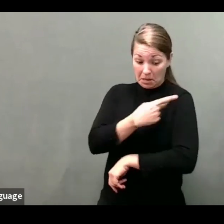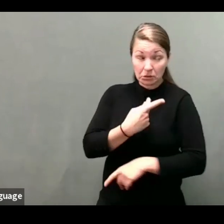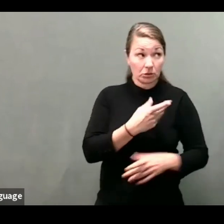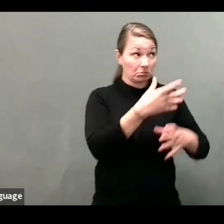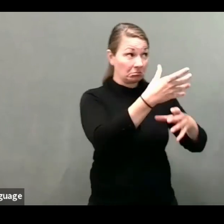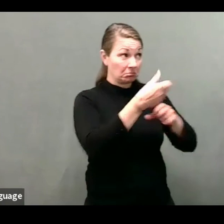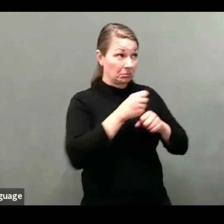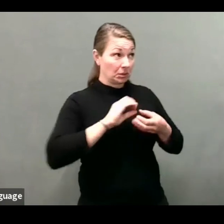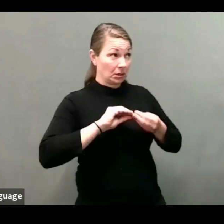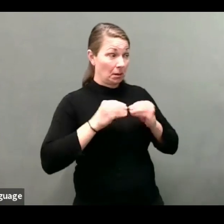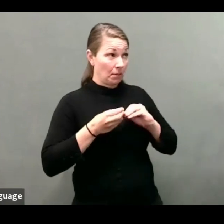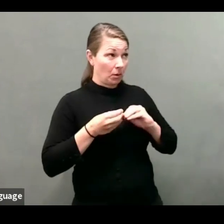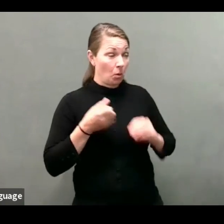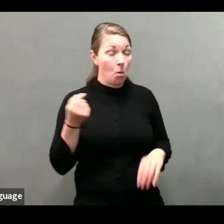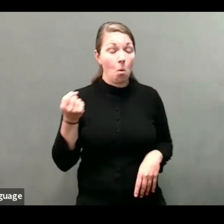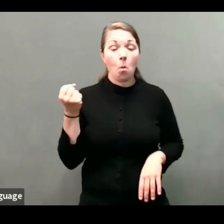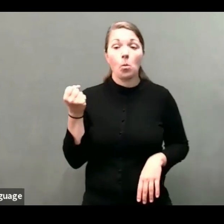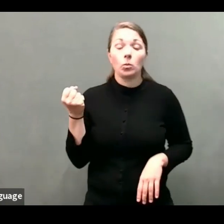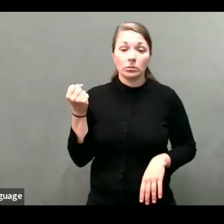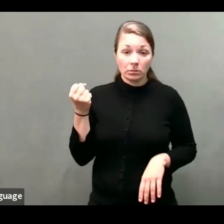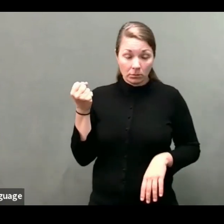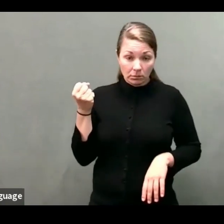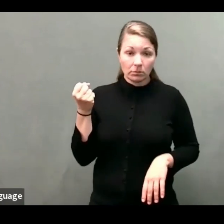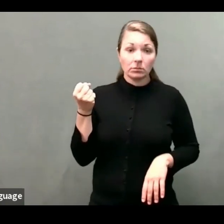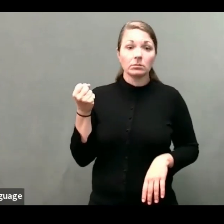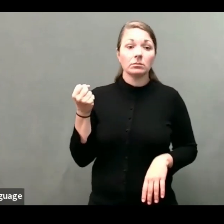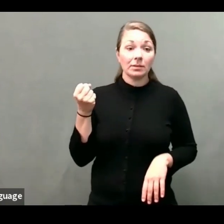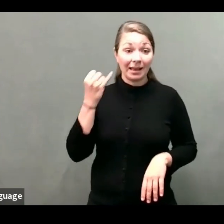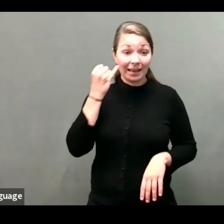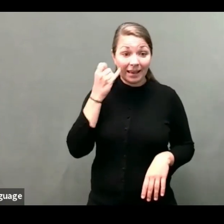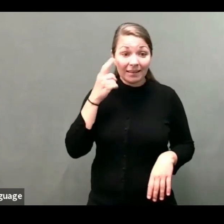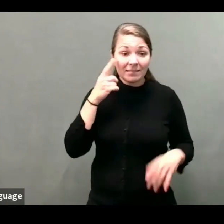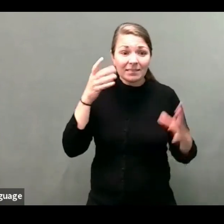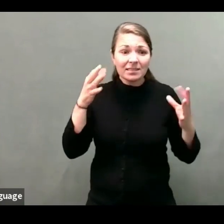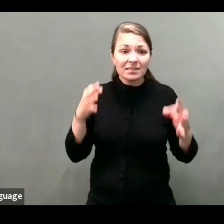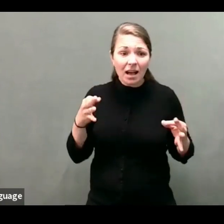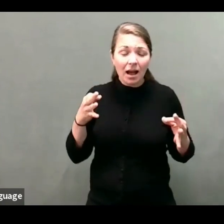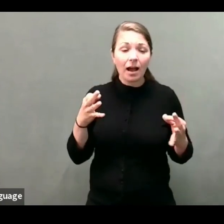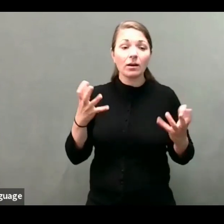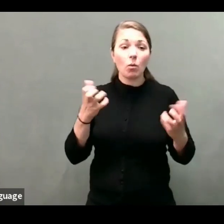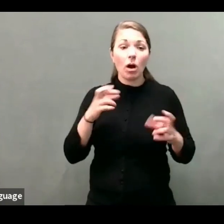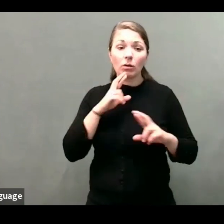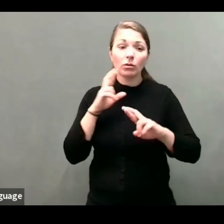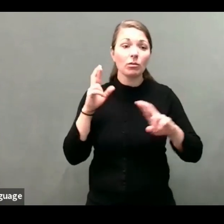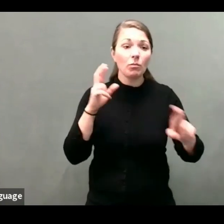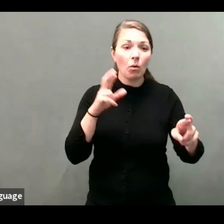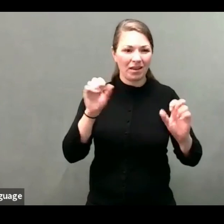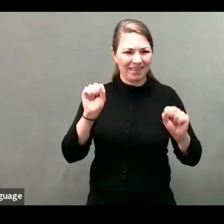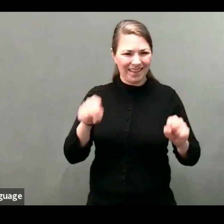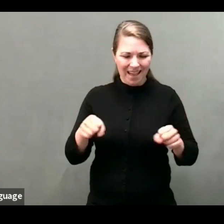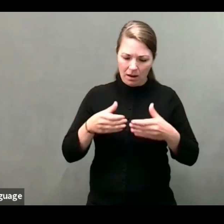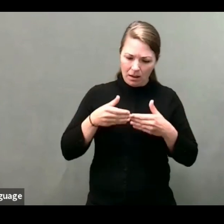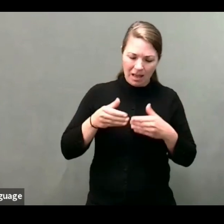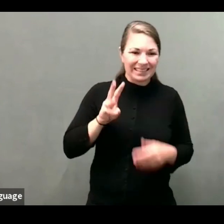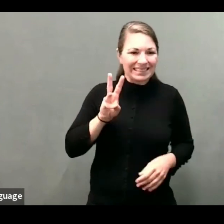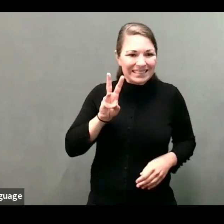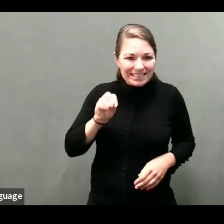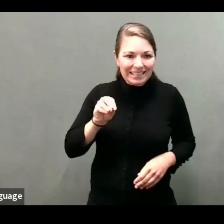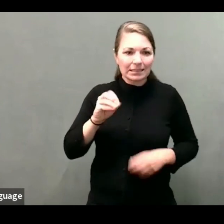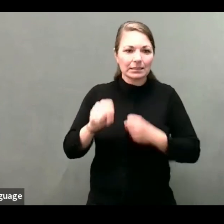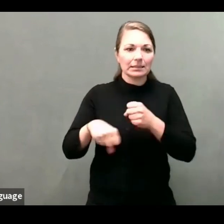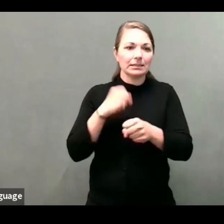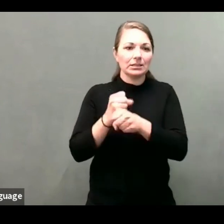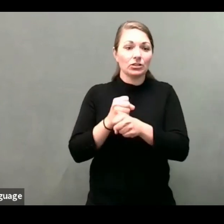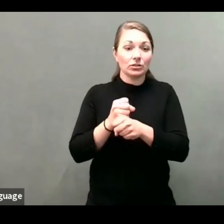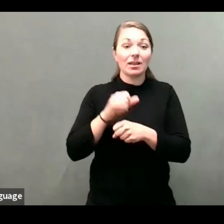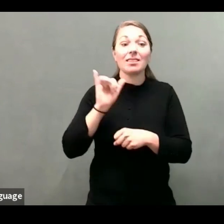law enforcement will hold on to that kit for at least 60 years, Again, that's pretty new as of a few years ago through something